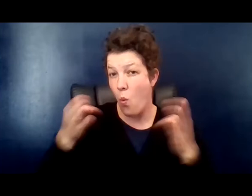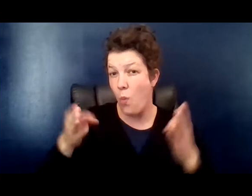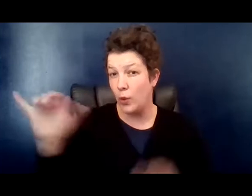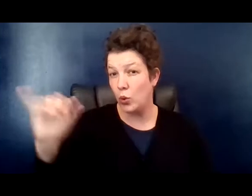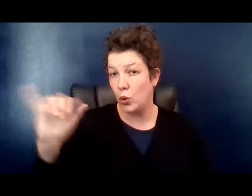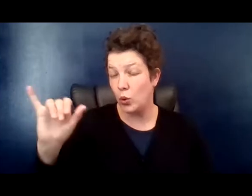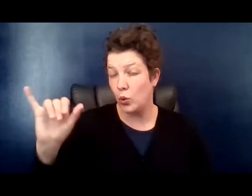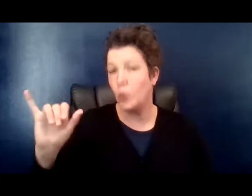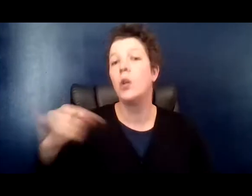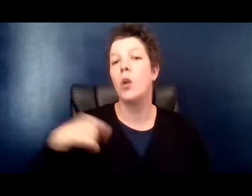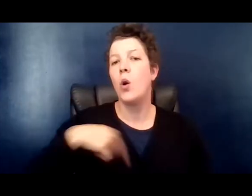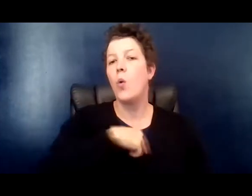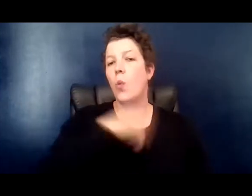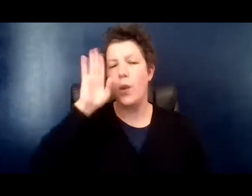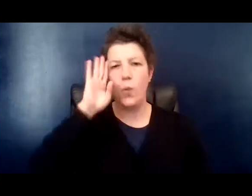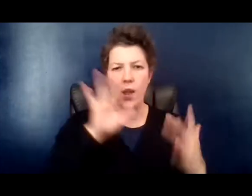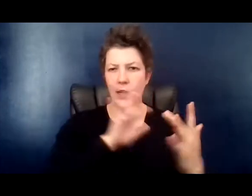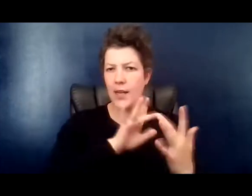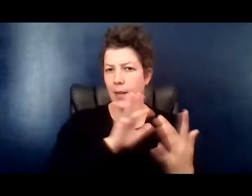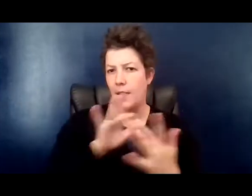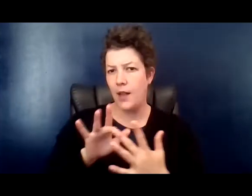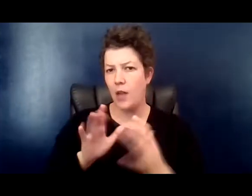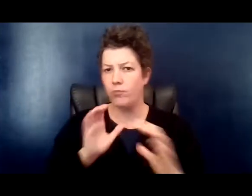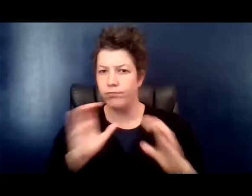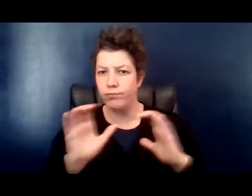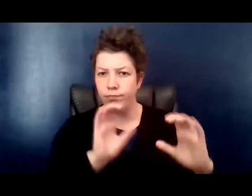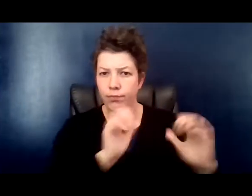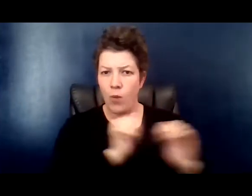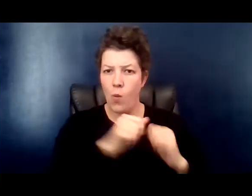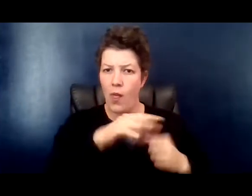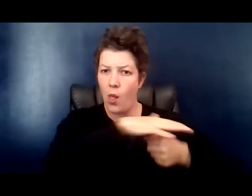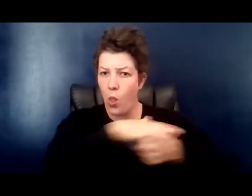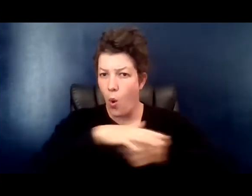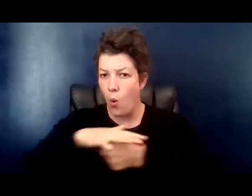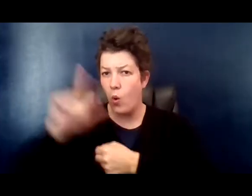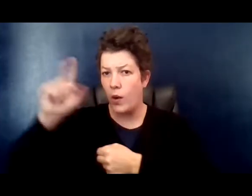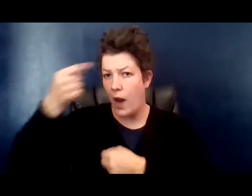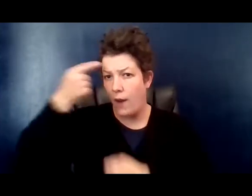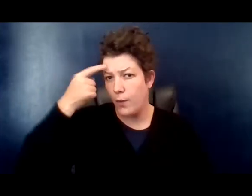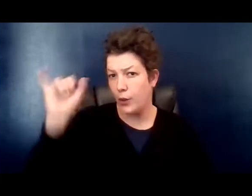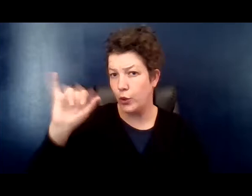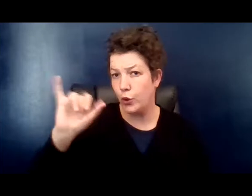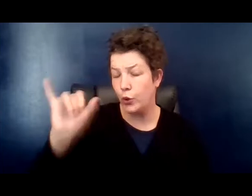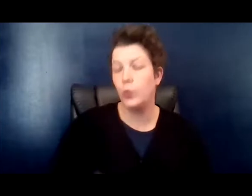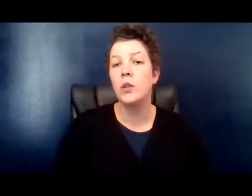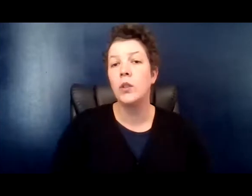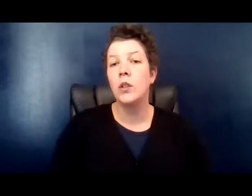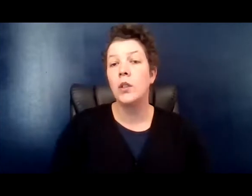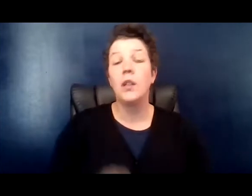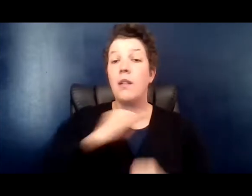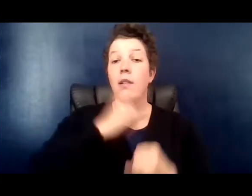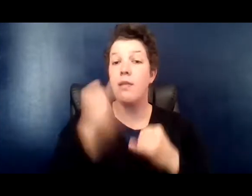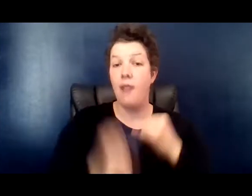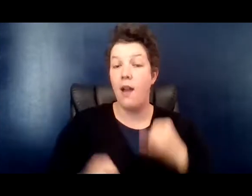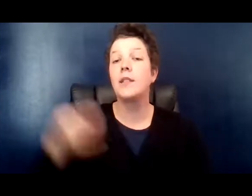what precautions must be taken. Lastly, I communicate with our health department, Becky's here with